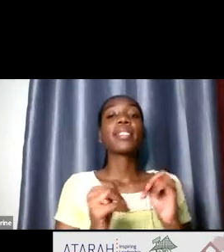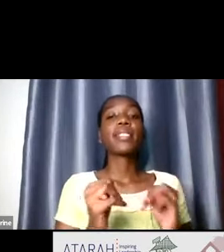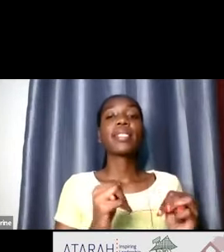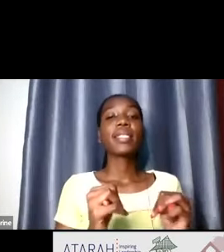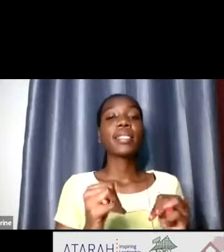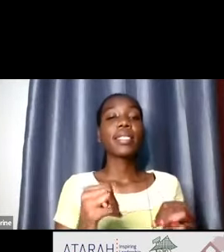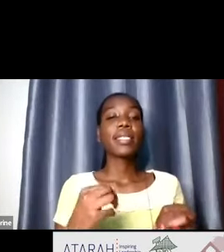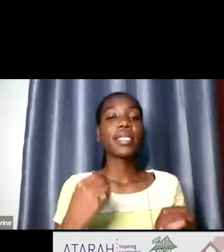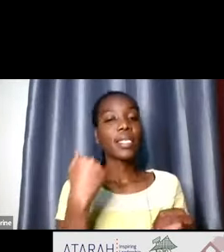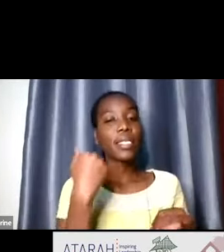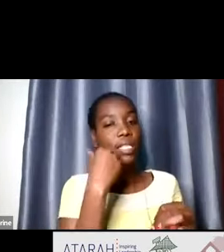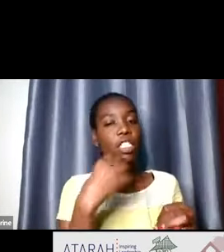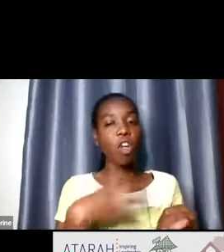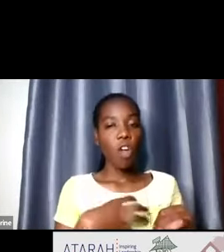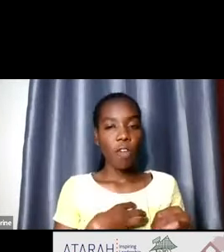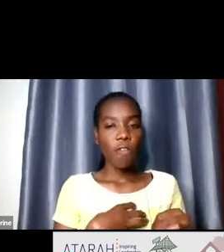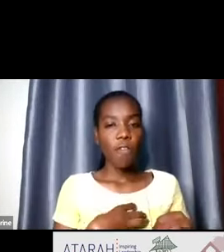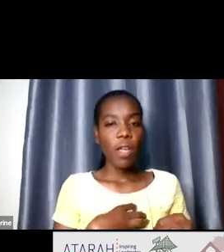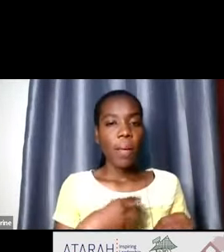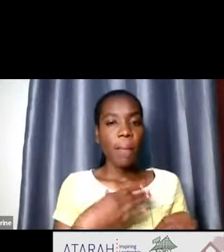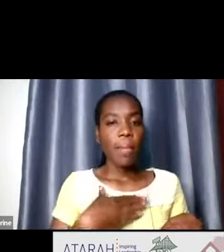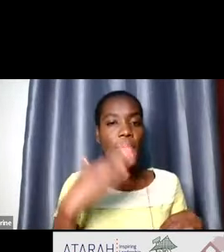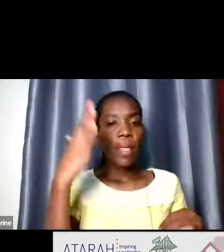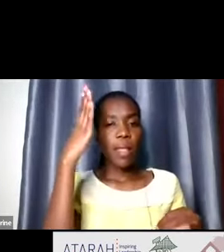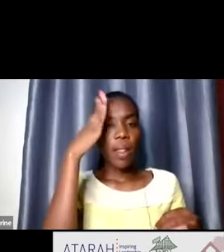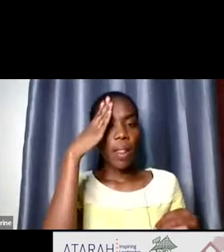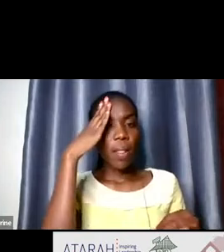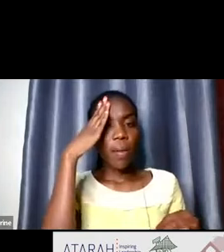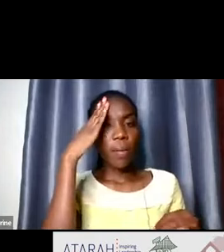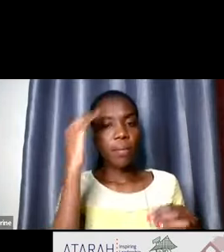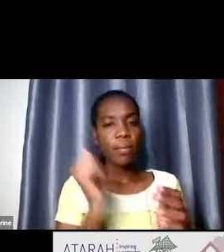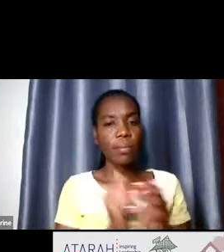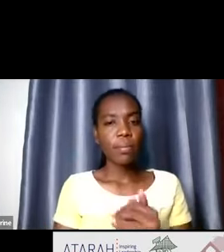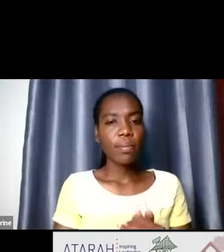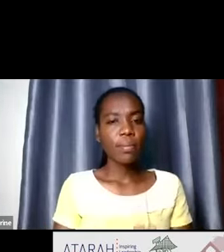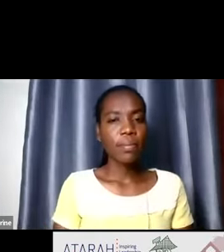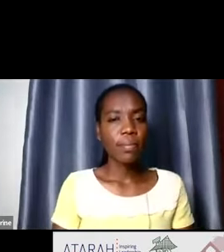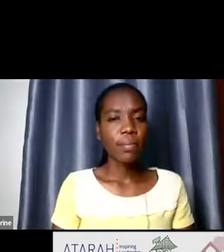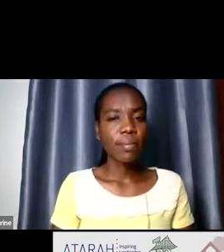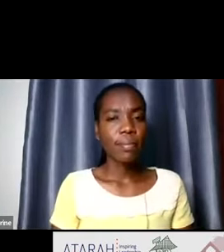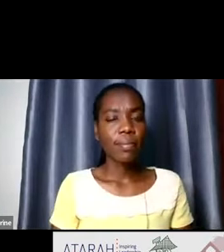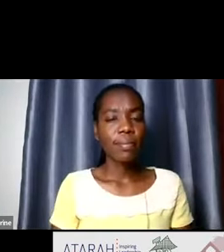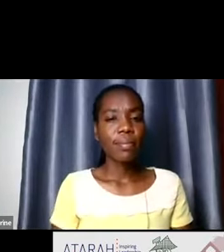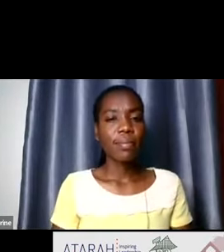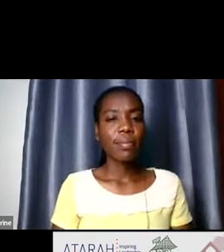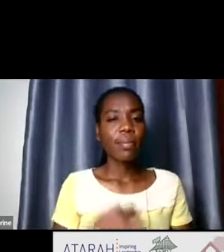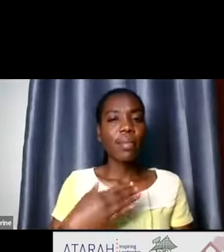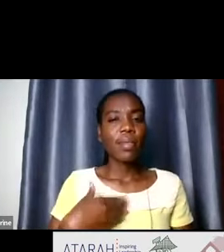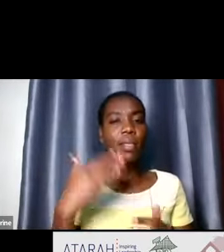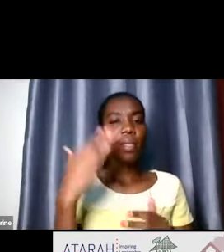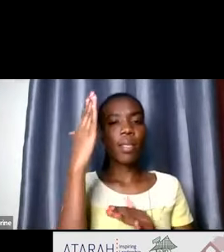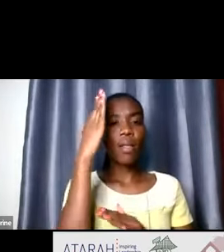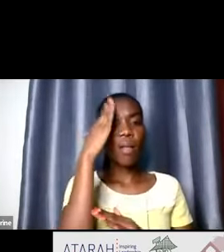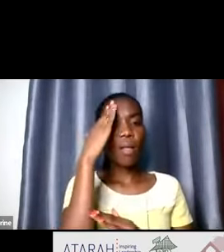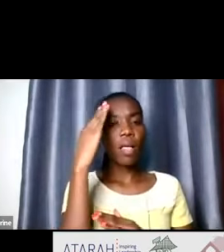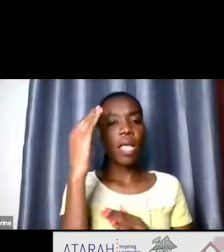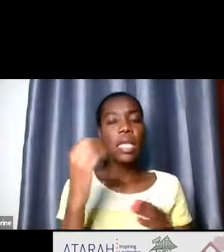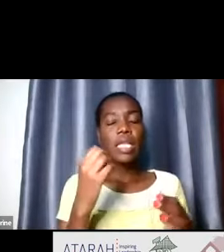Yes, I know sick offs are a challenge. And yes, sick offs are a